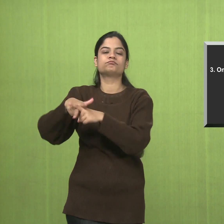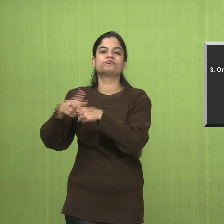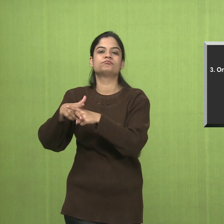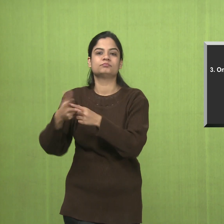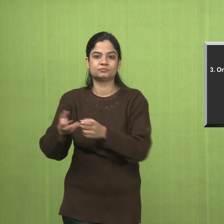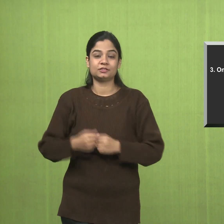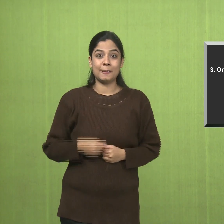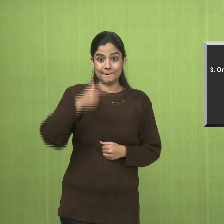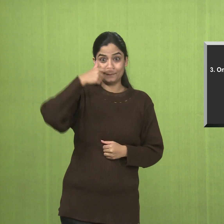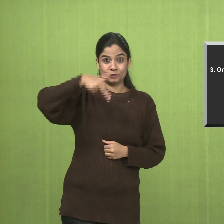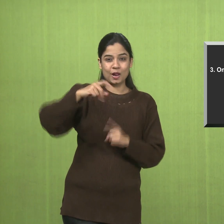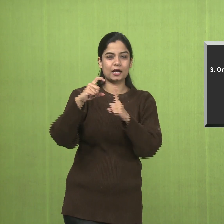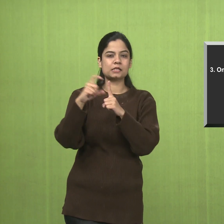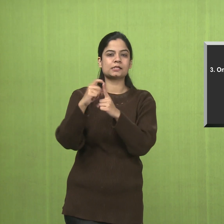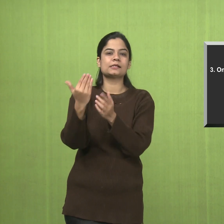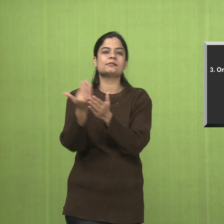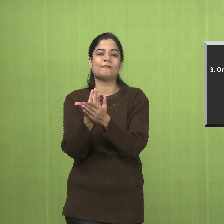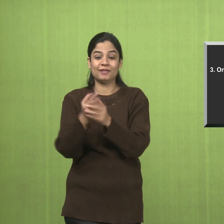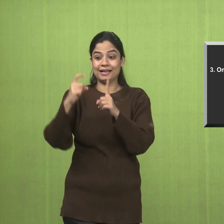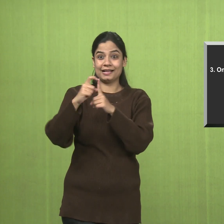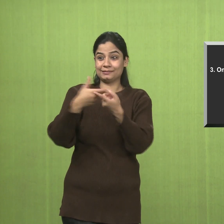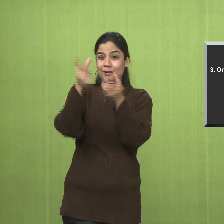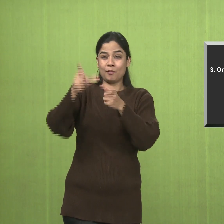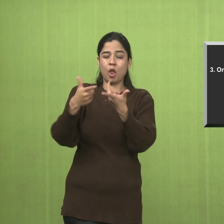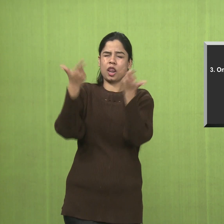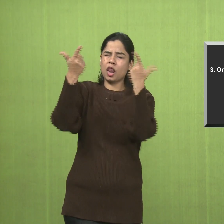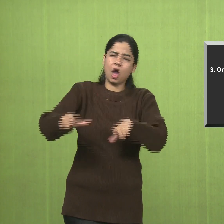it fixed immediately rather than getting it wasted. Save diesel, save petrol.